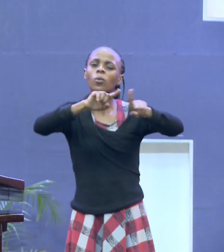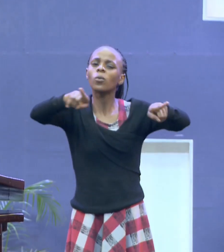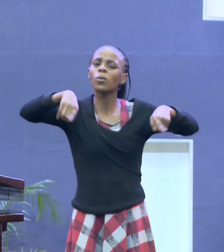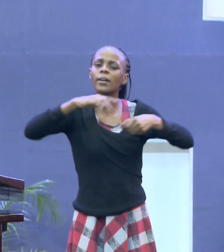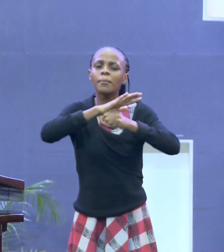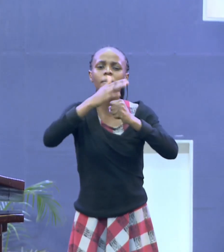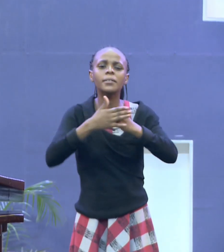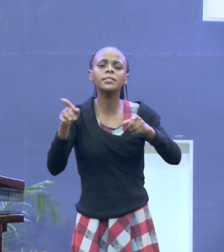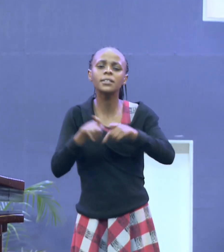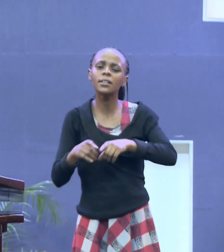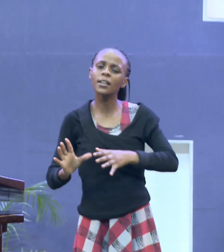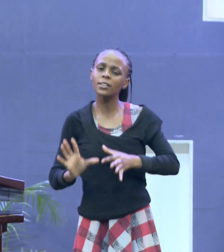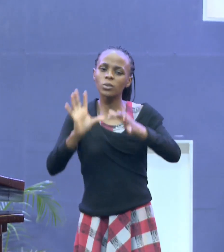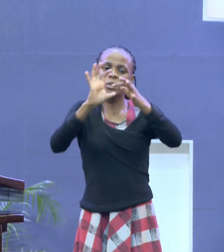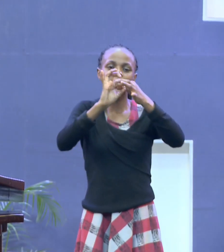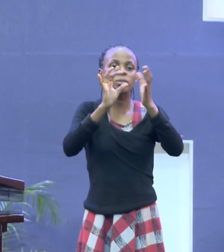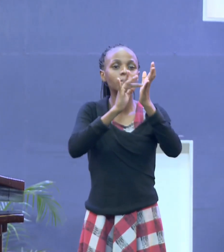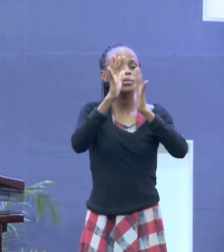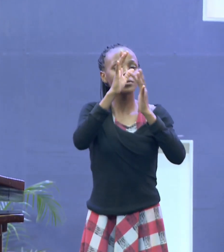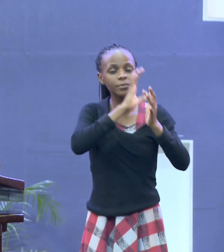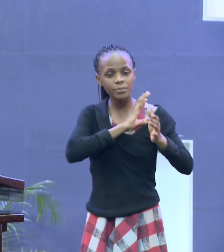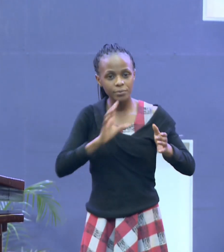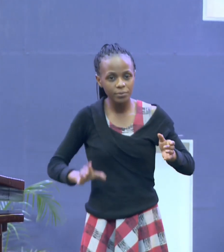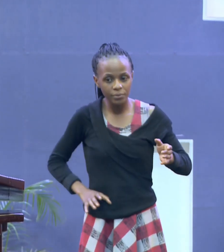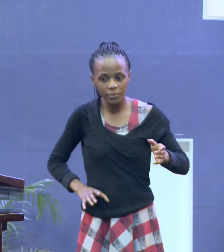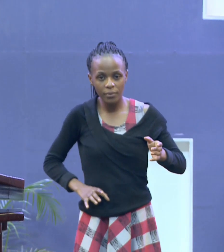the first covenant we make as we come to Christ.